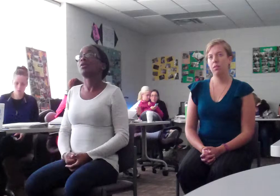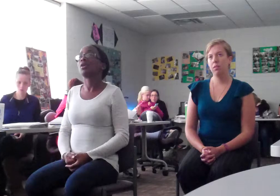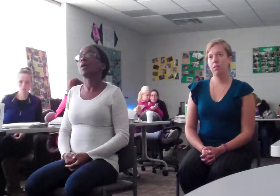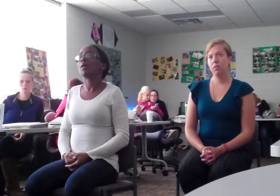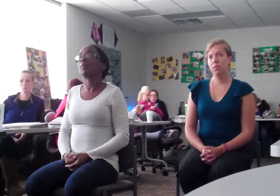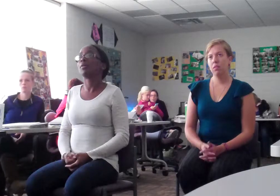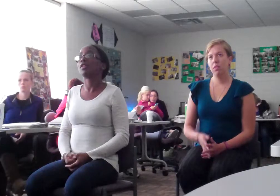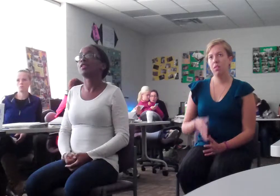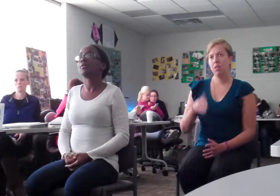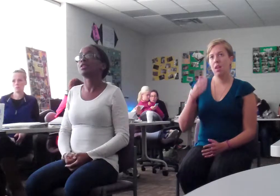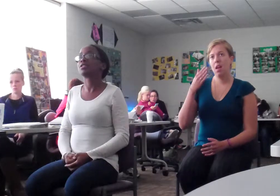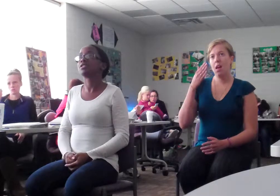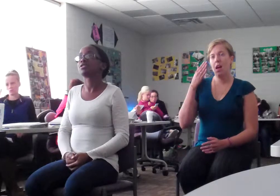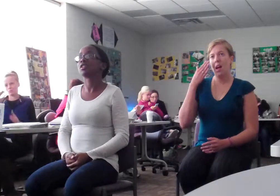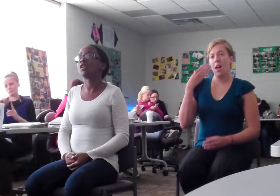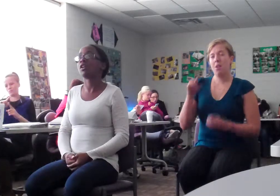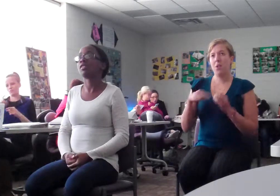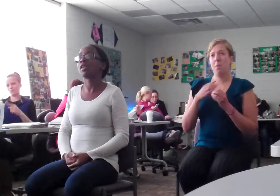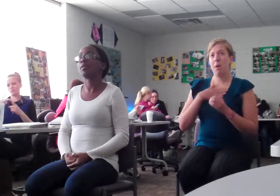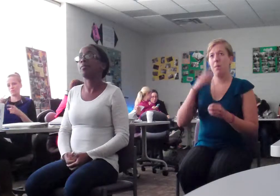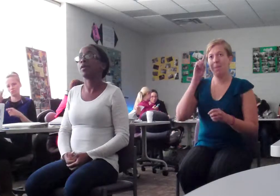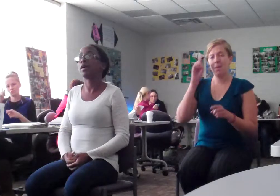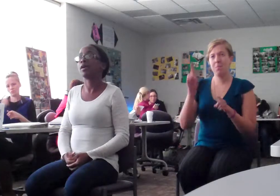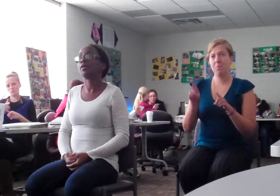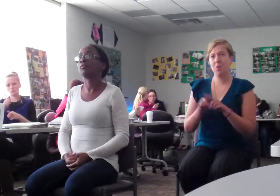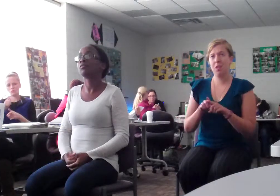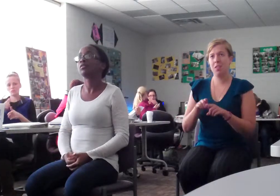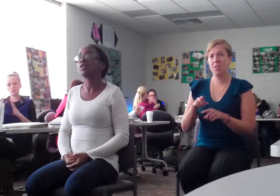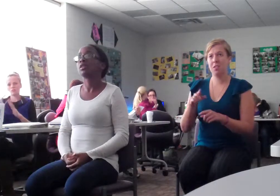I don't know about my brother and my sister-in-law.